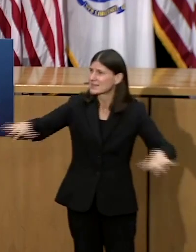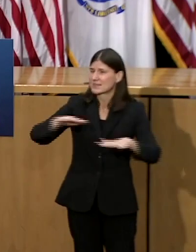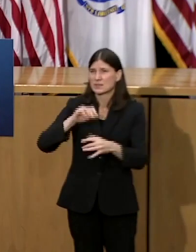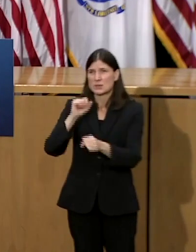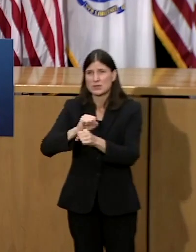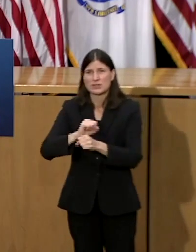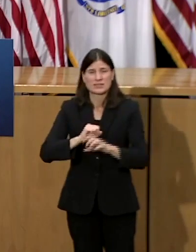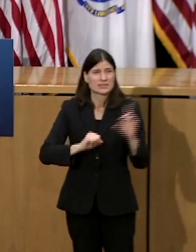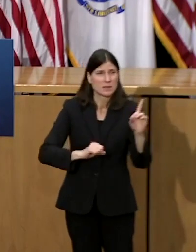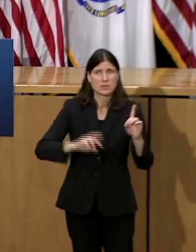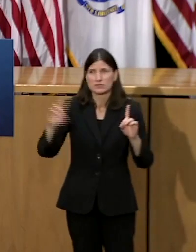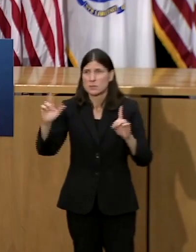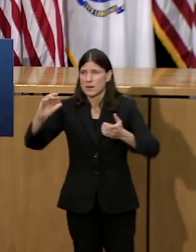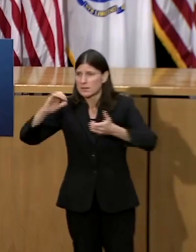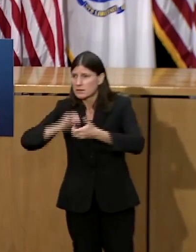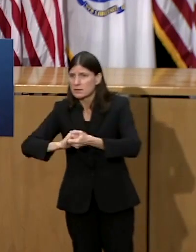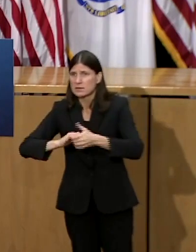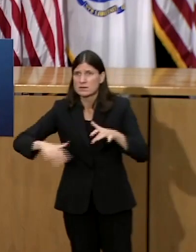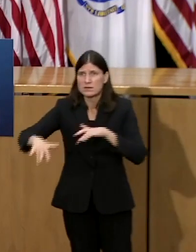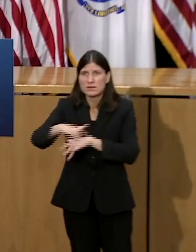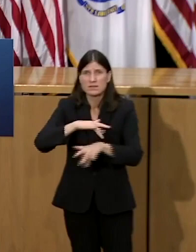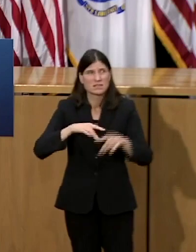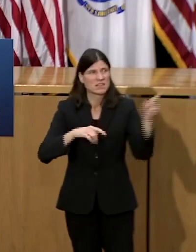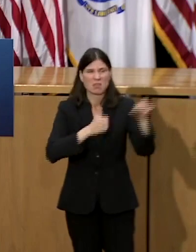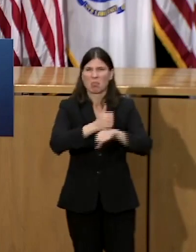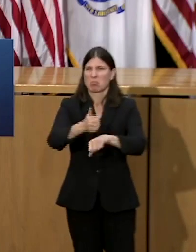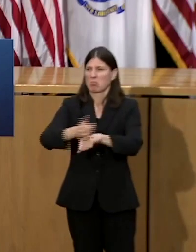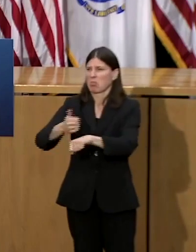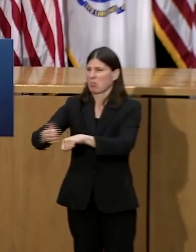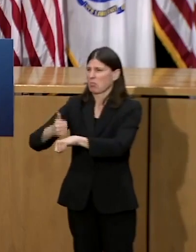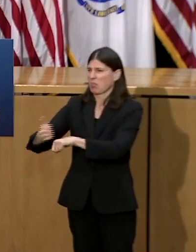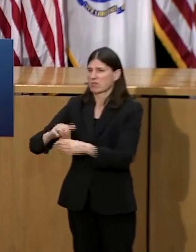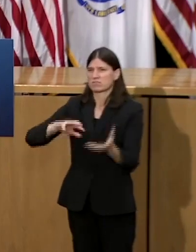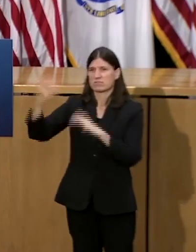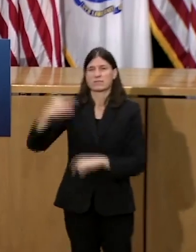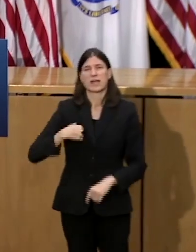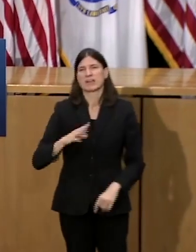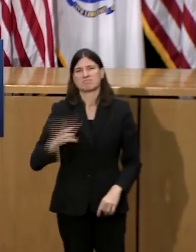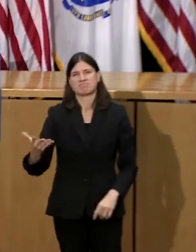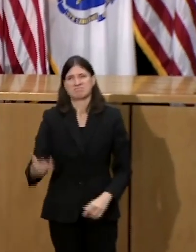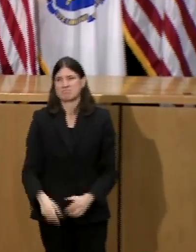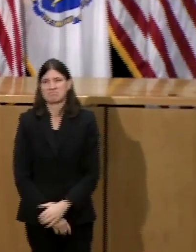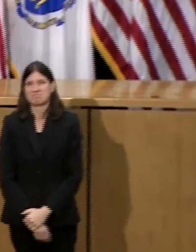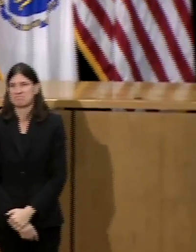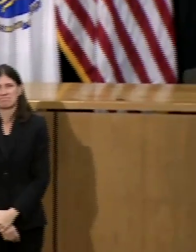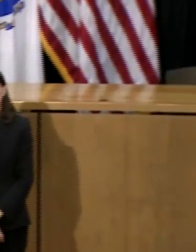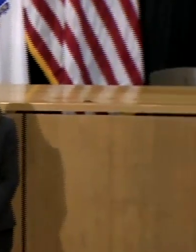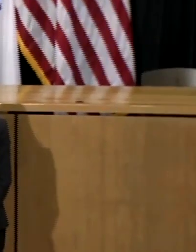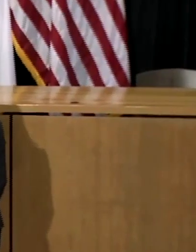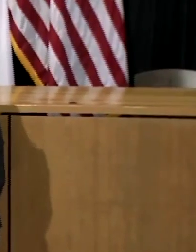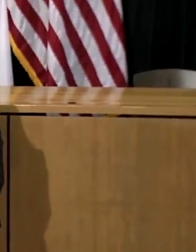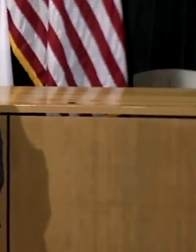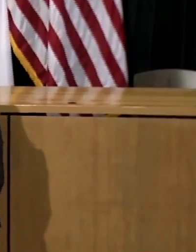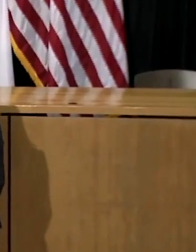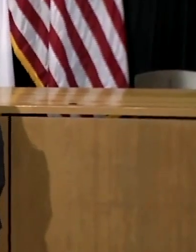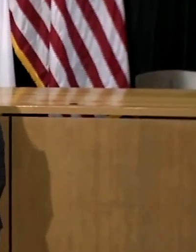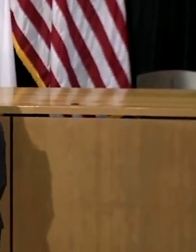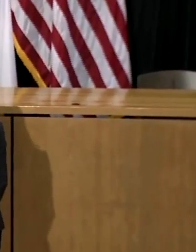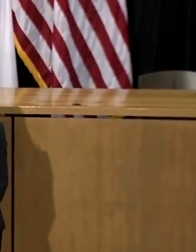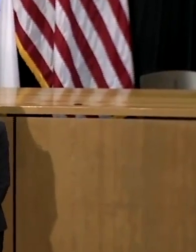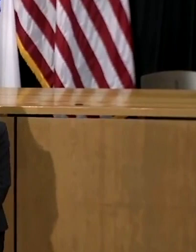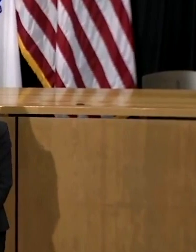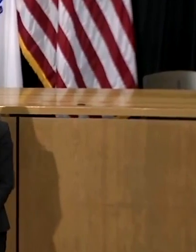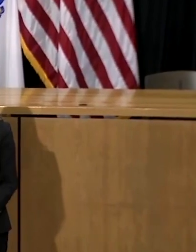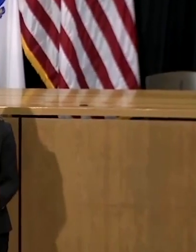they would be able to believe that their vote mattered and counted. Governor, the House filed a budget yesterday. Do you think they'll meet your deadline? You have